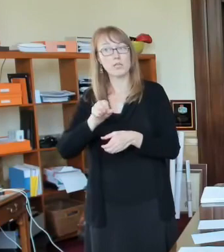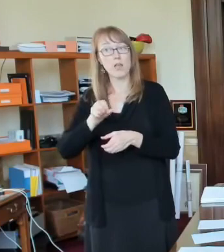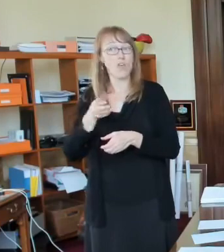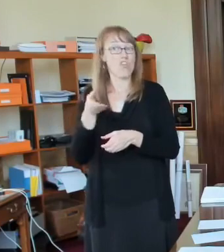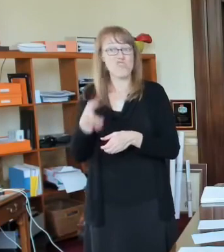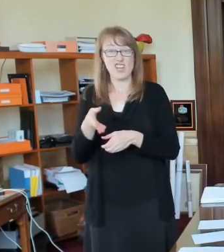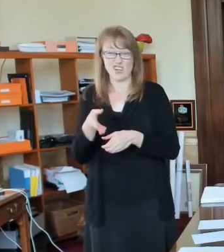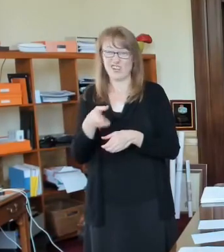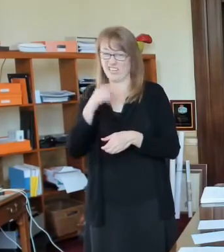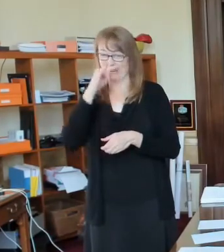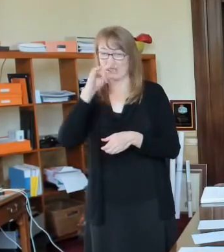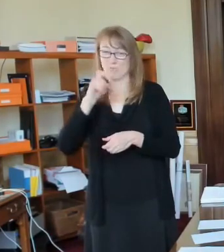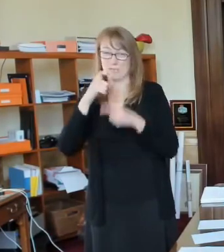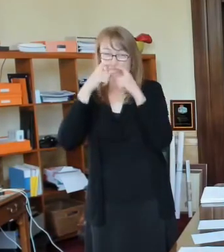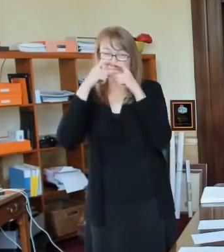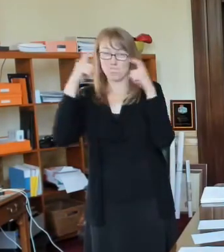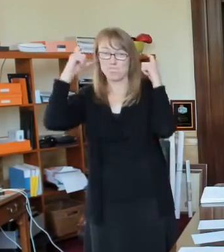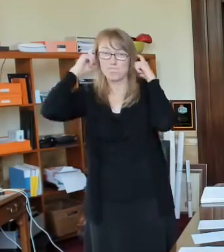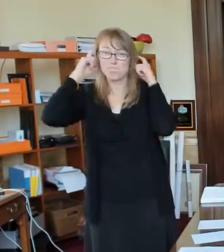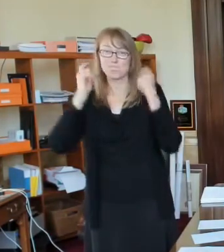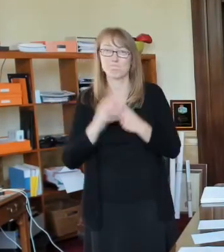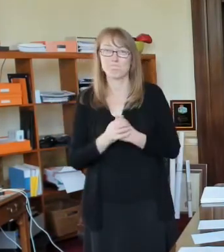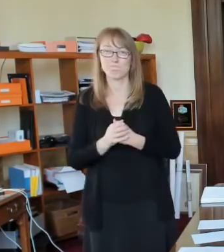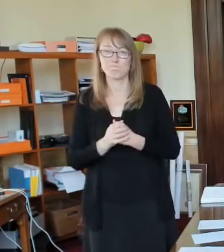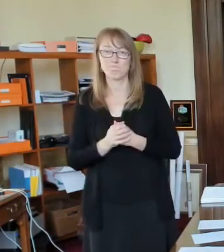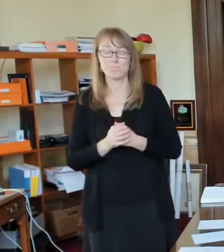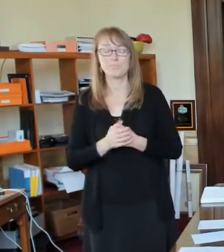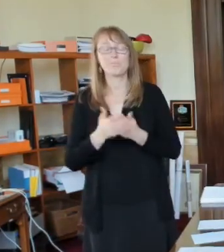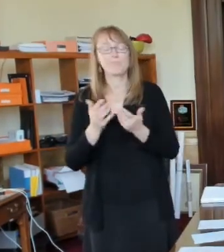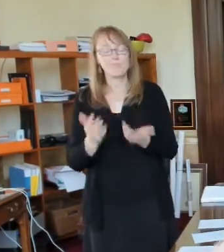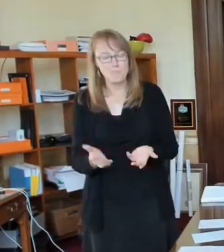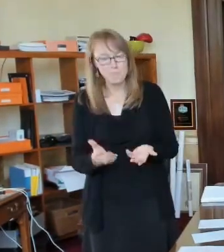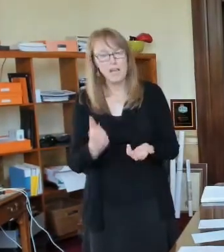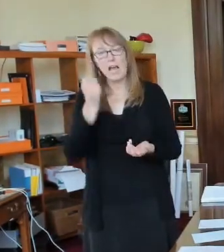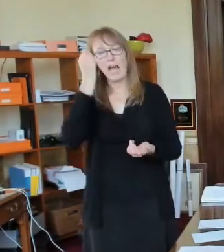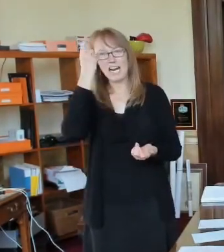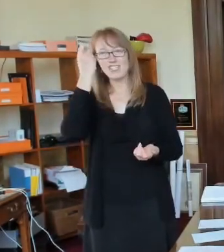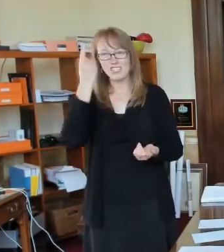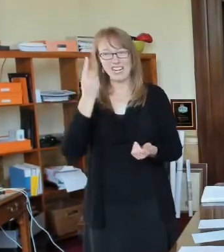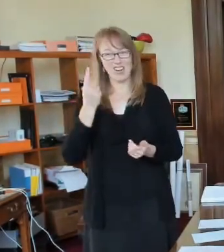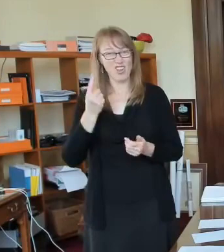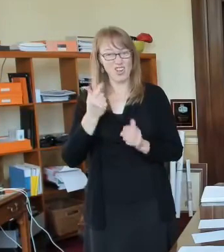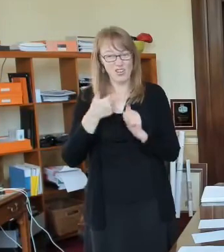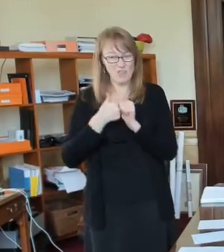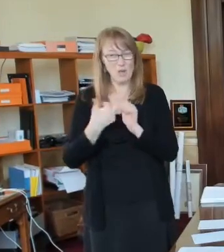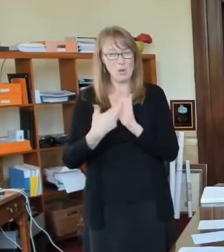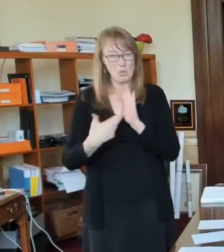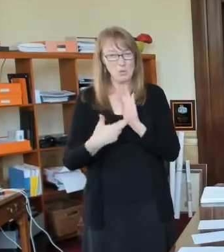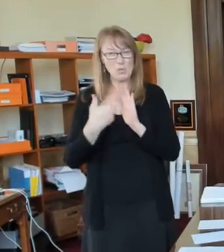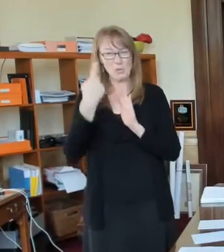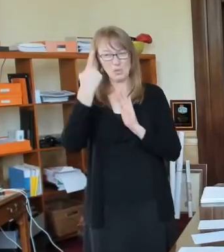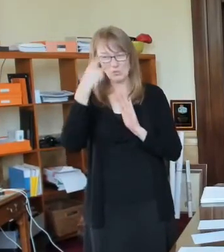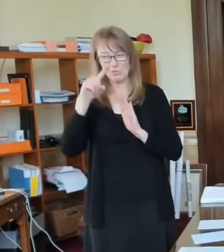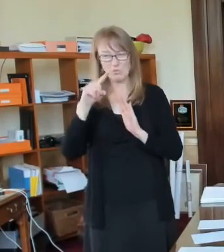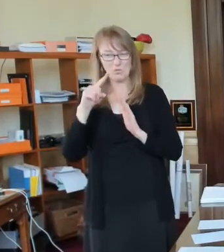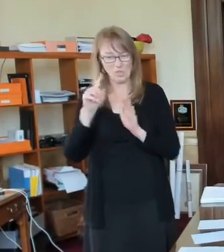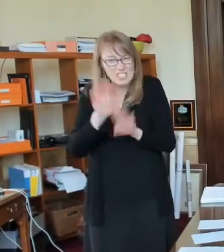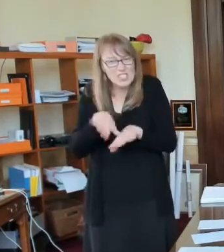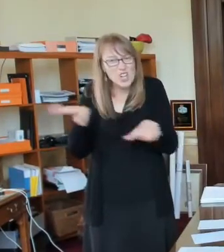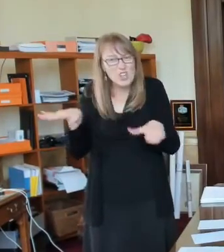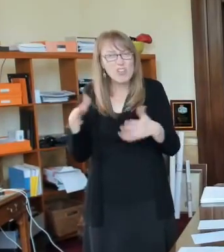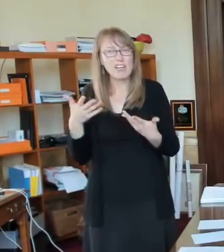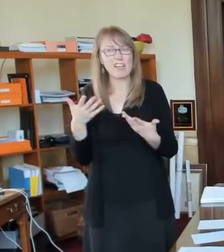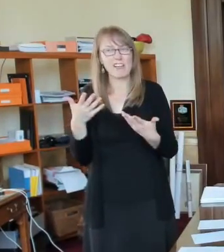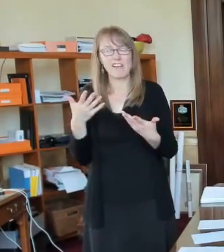be hard for our kids, although maybe they're getting somewhat used to it, but you know how kids are.